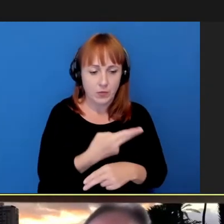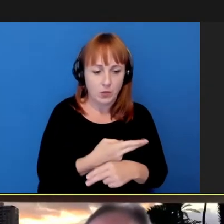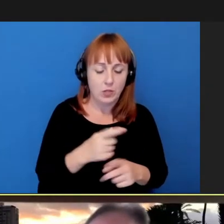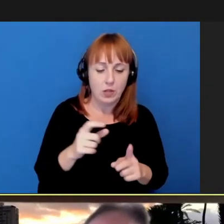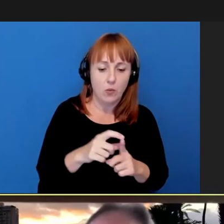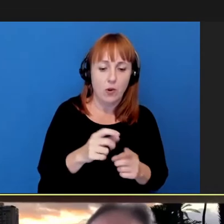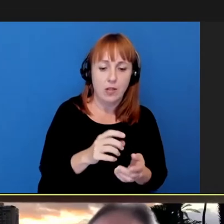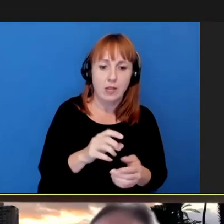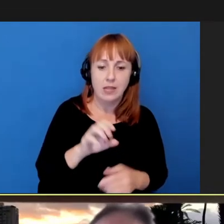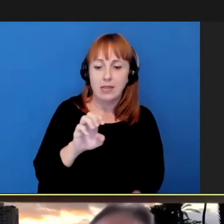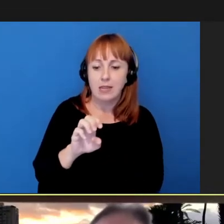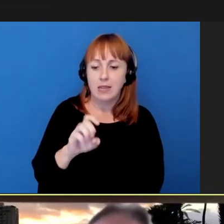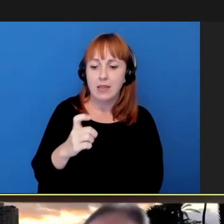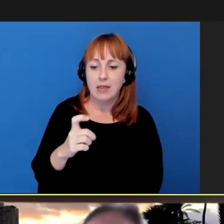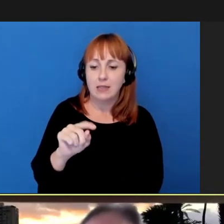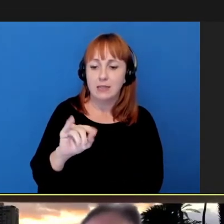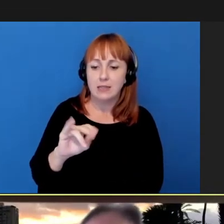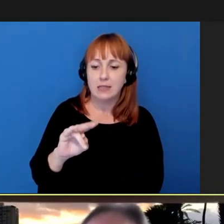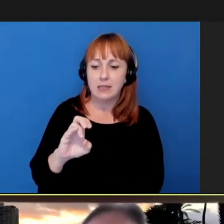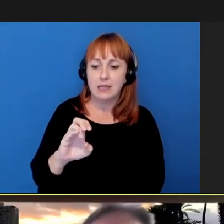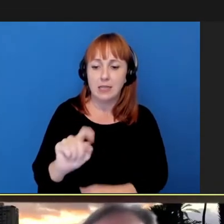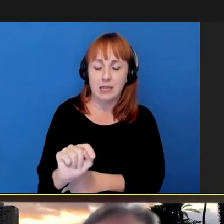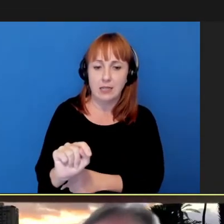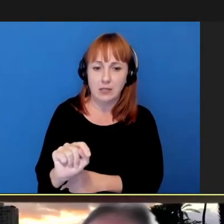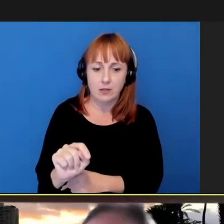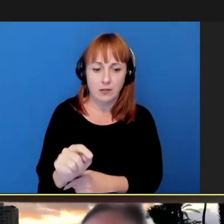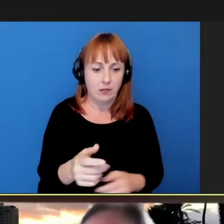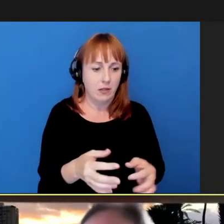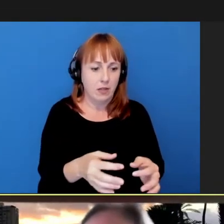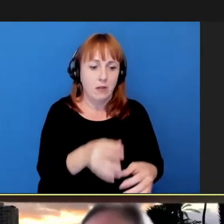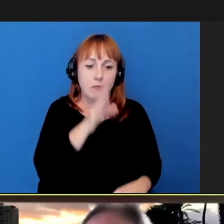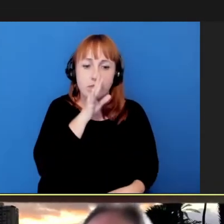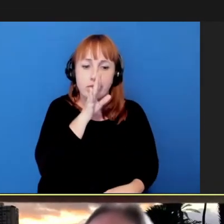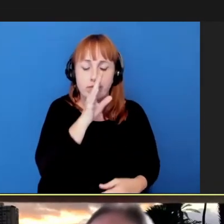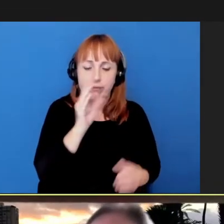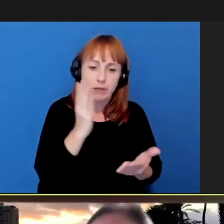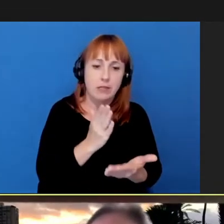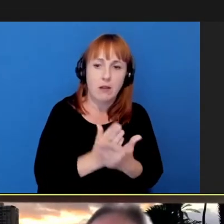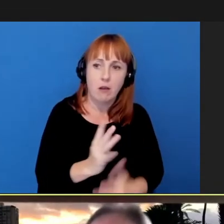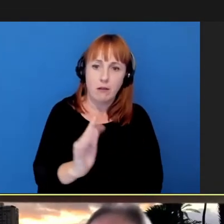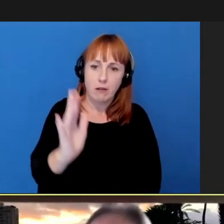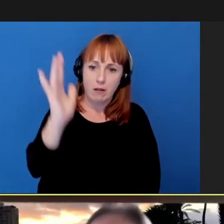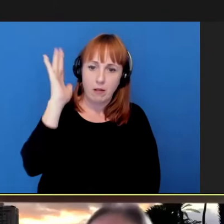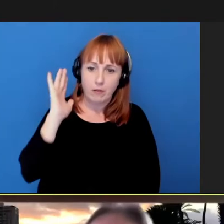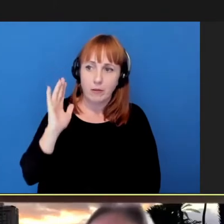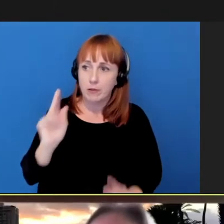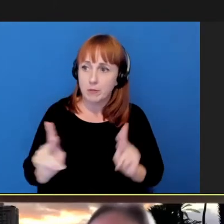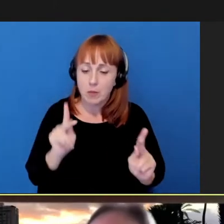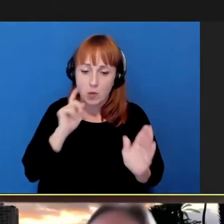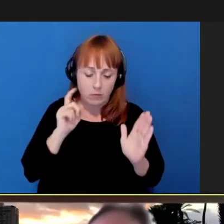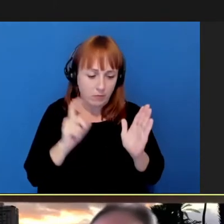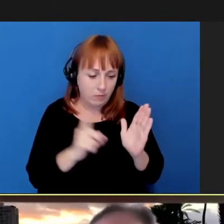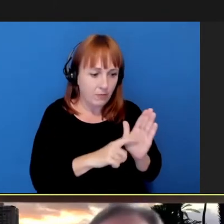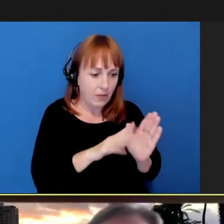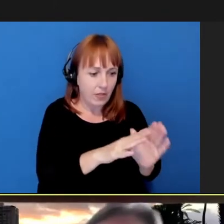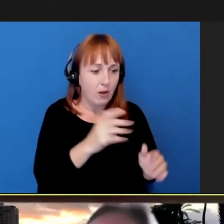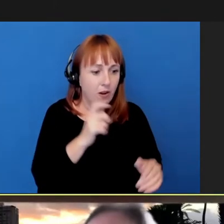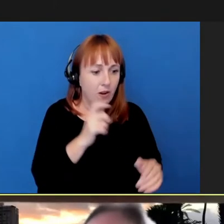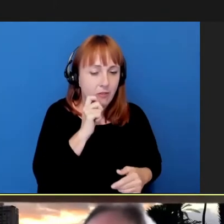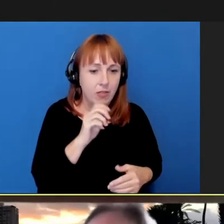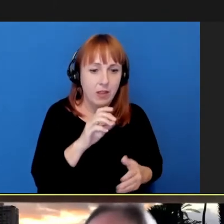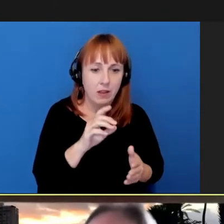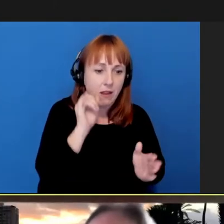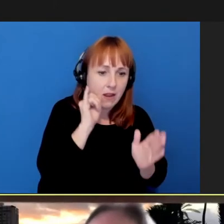extinct to refer to languages that have not been spoken for a very long time and are no longer a part of anyone's ethnic identity, such as ancient